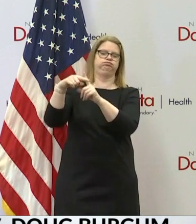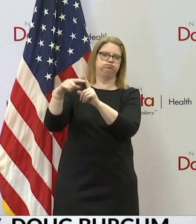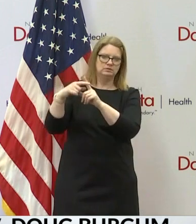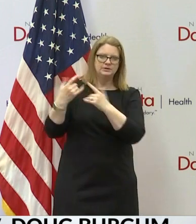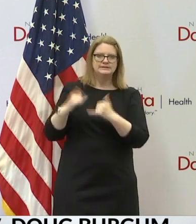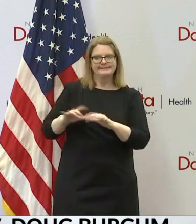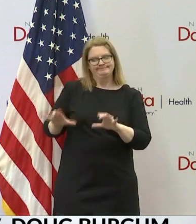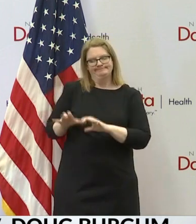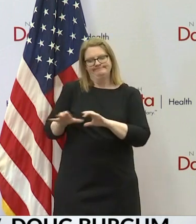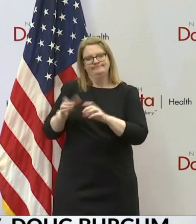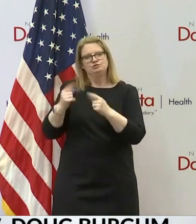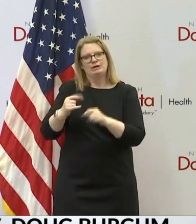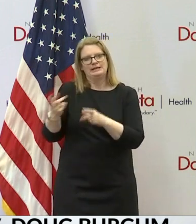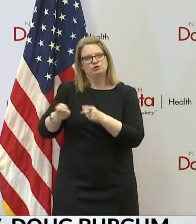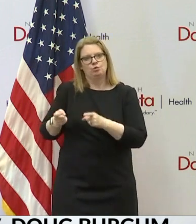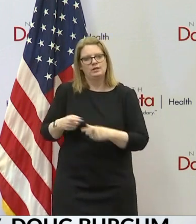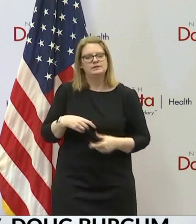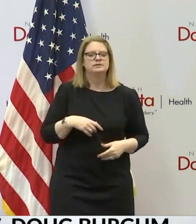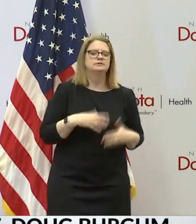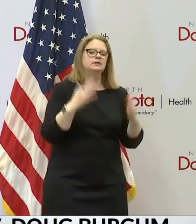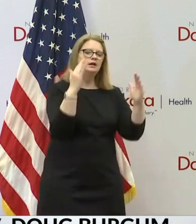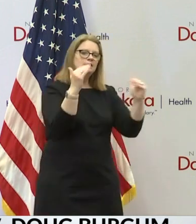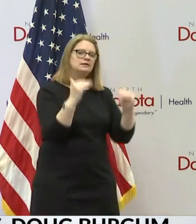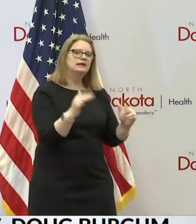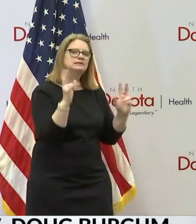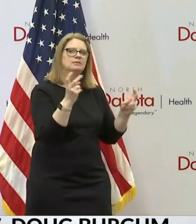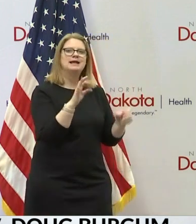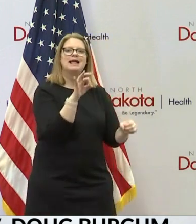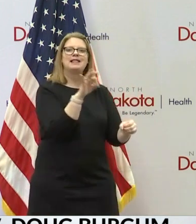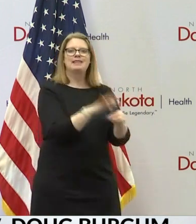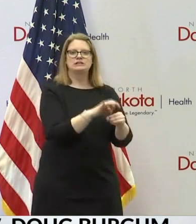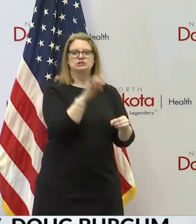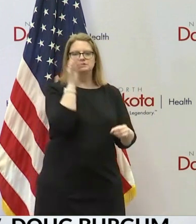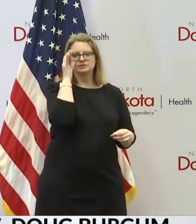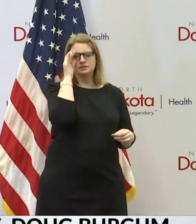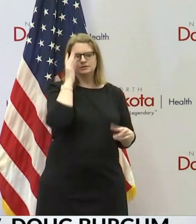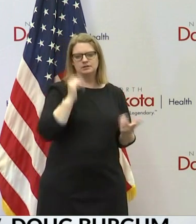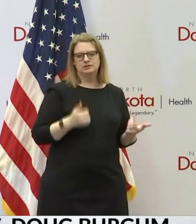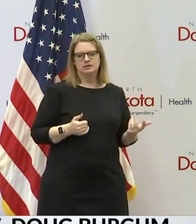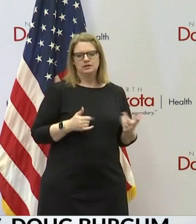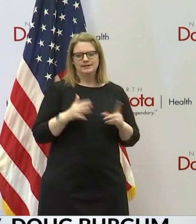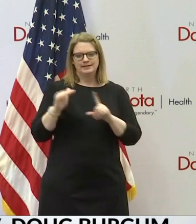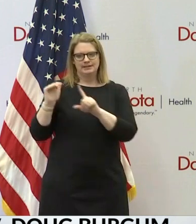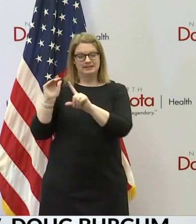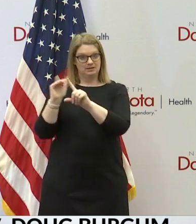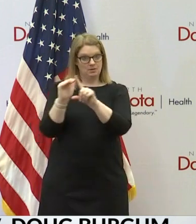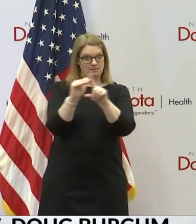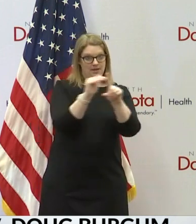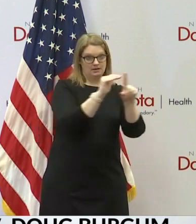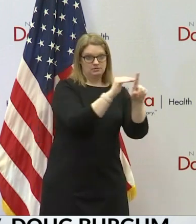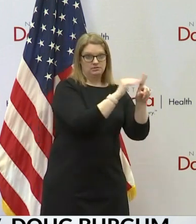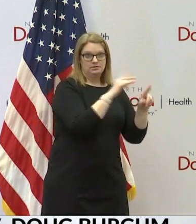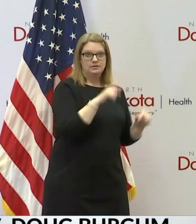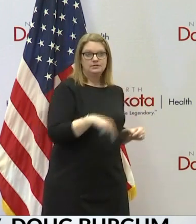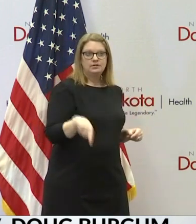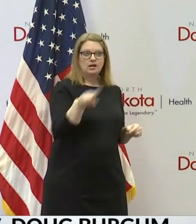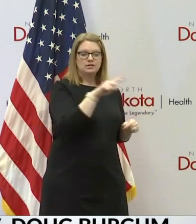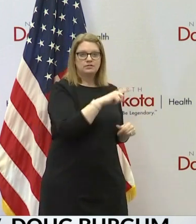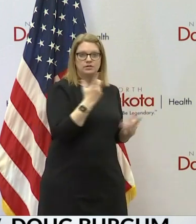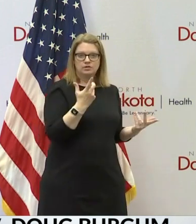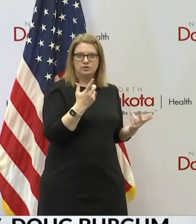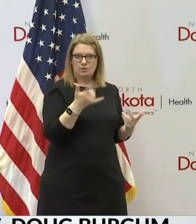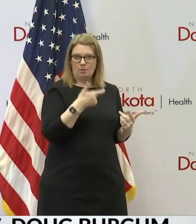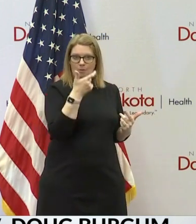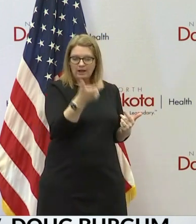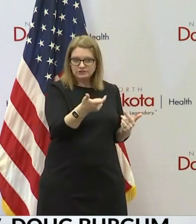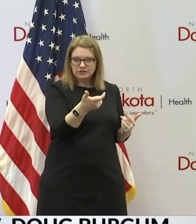pandemic. Next topic is elections. And this is just a reminder for everybody that is tuning